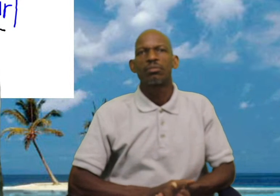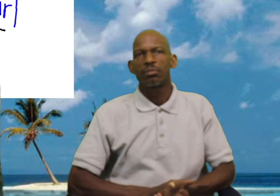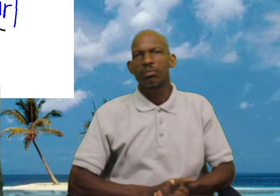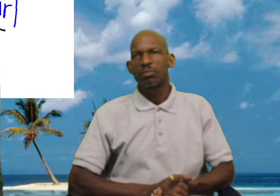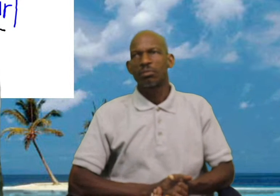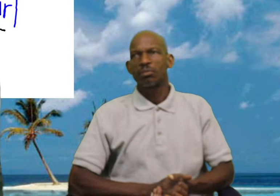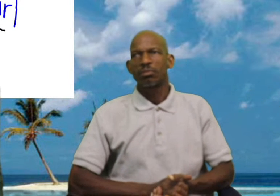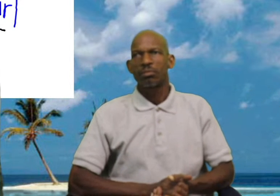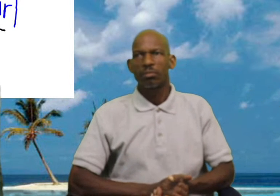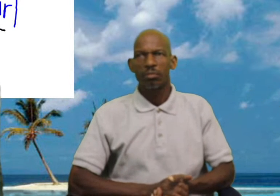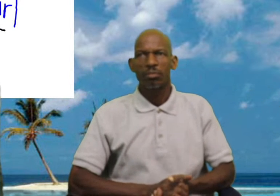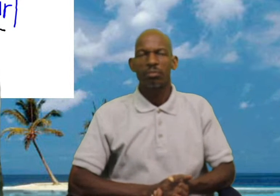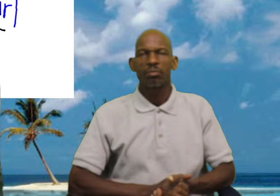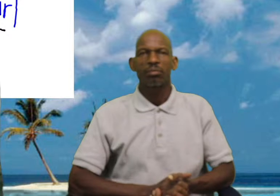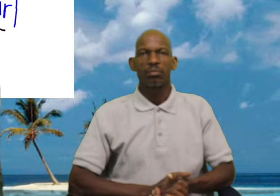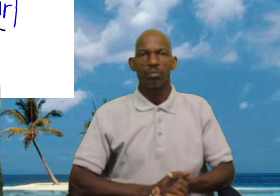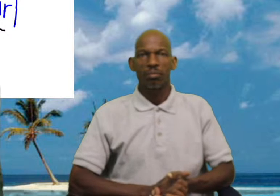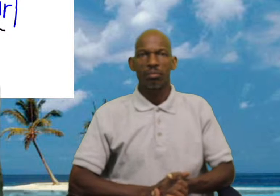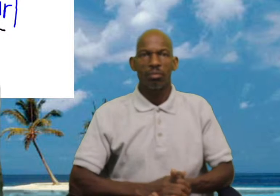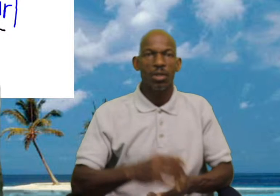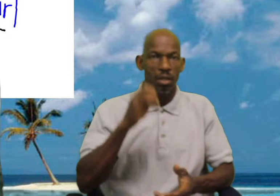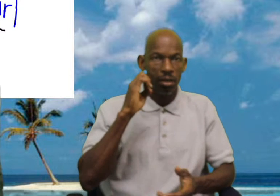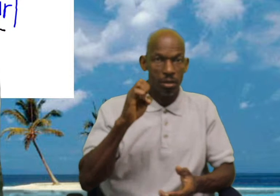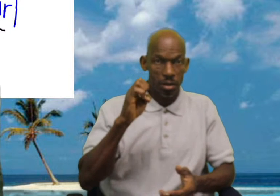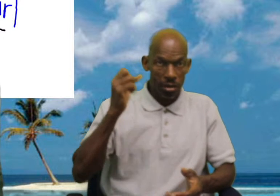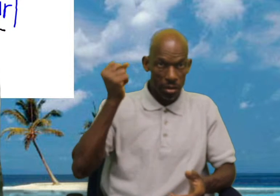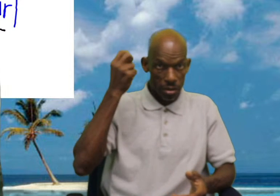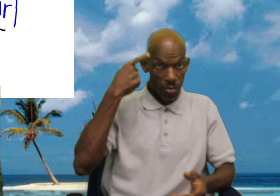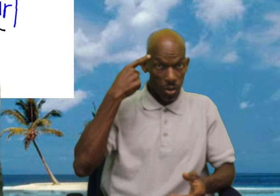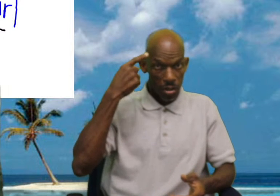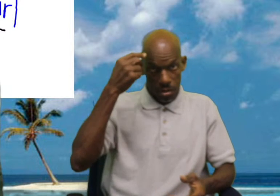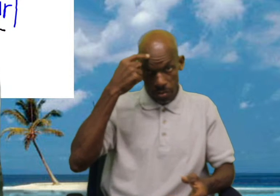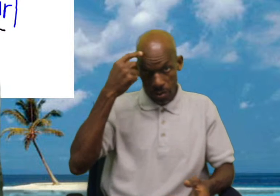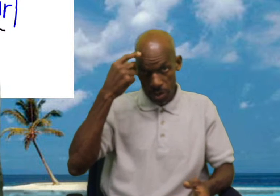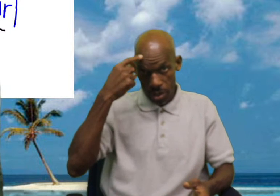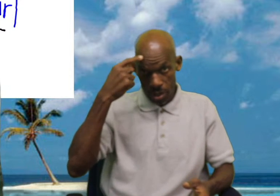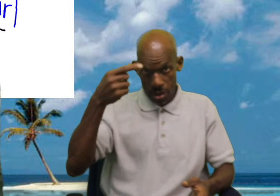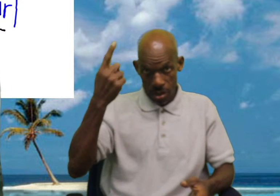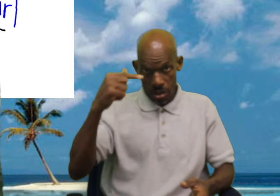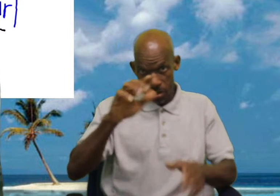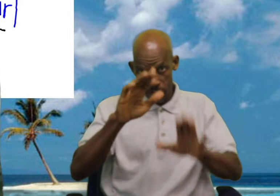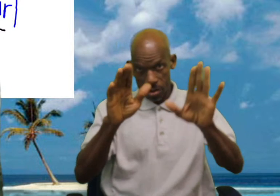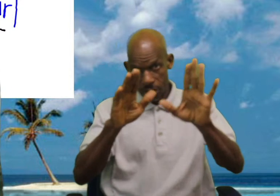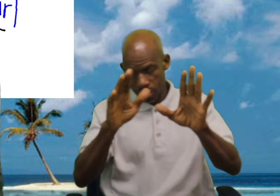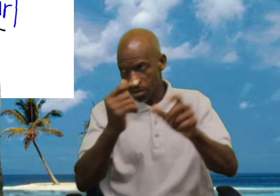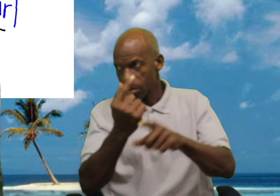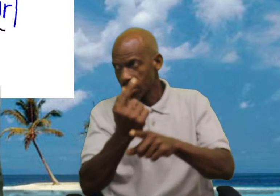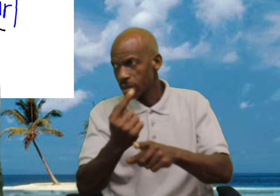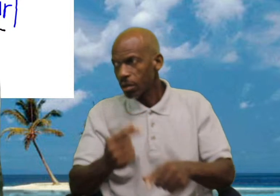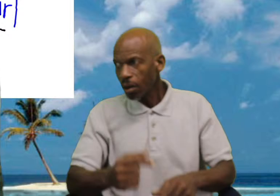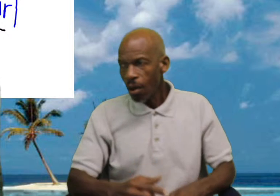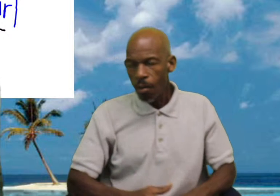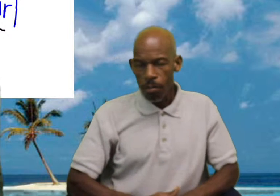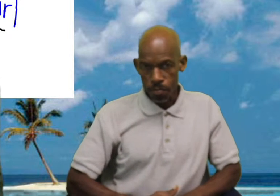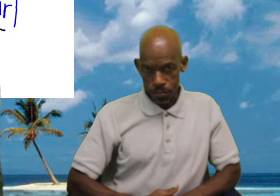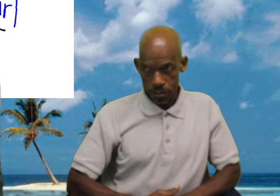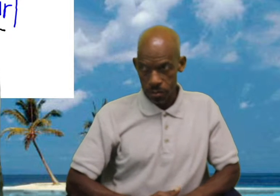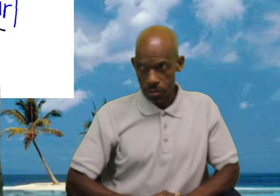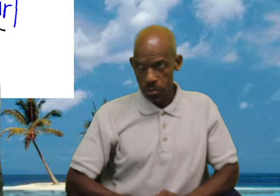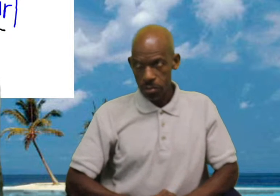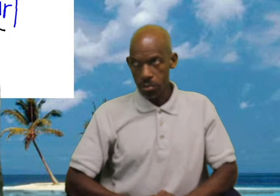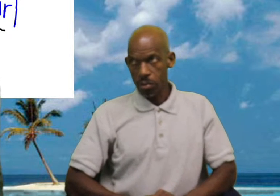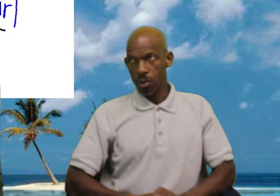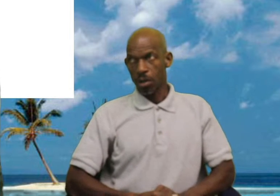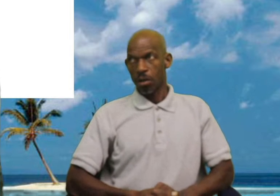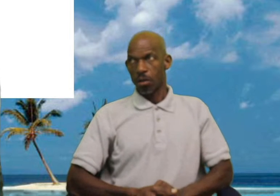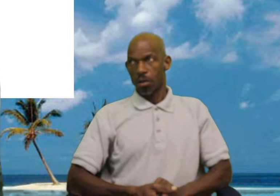Instead of saying the girl, we say she. Okay, so we are going to look at, on our next